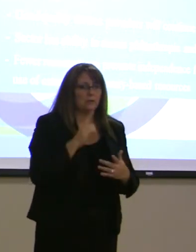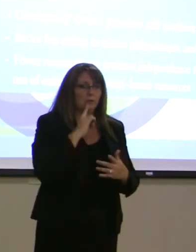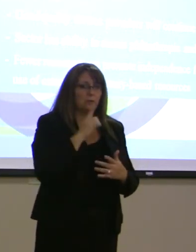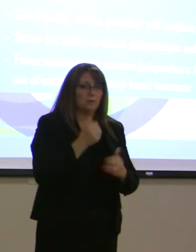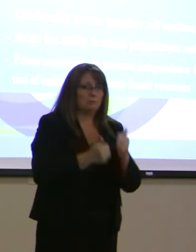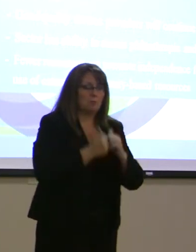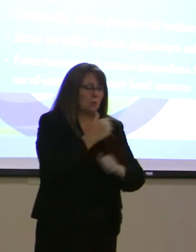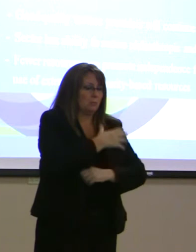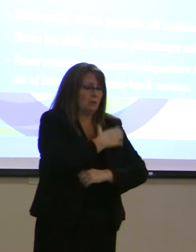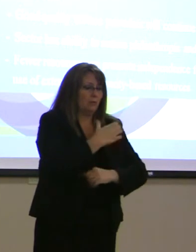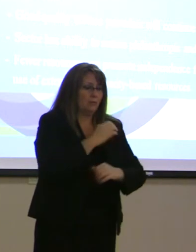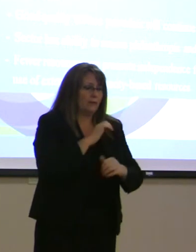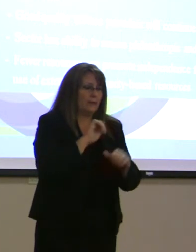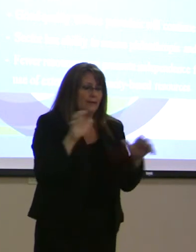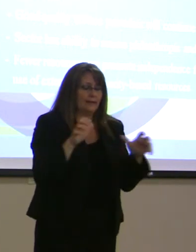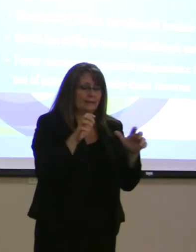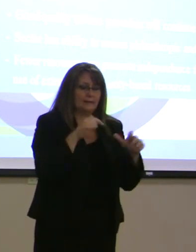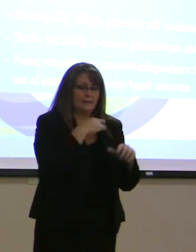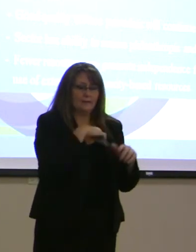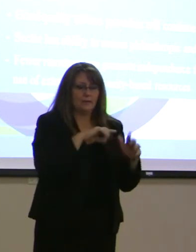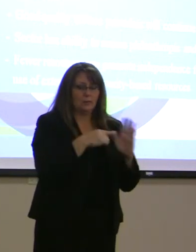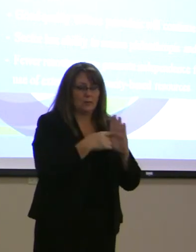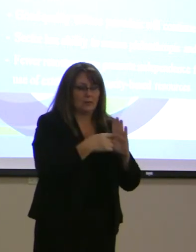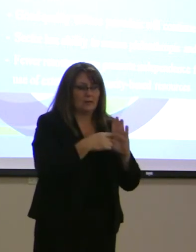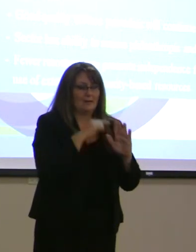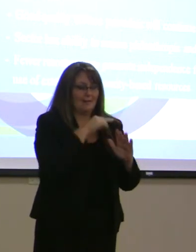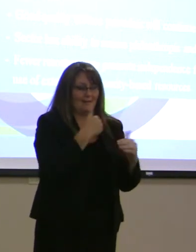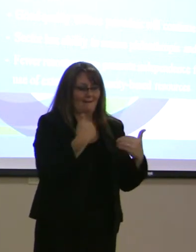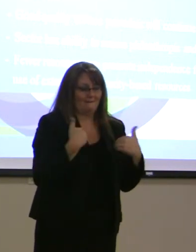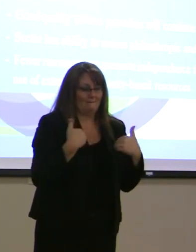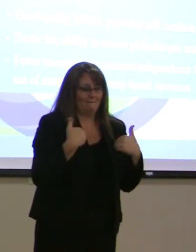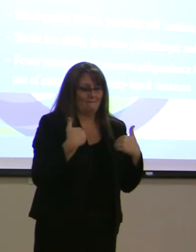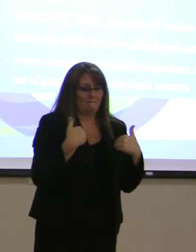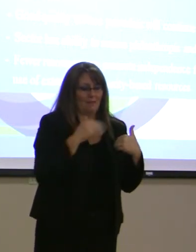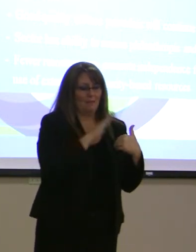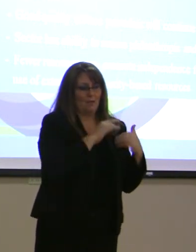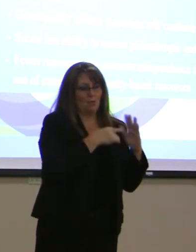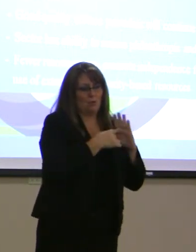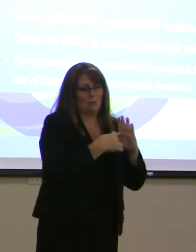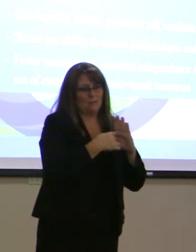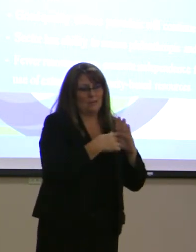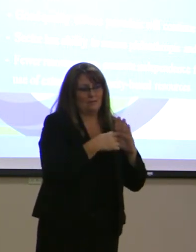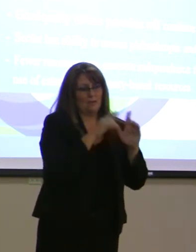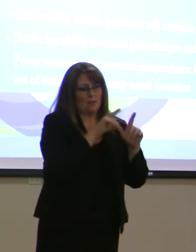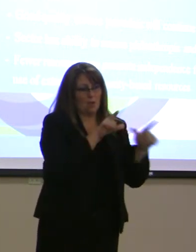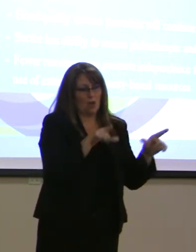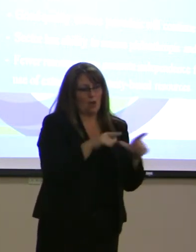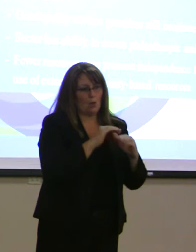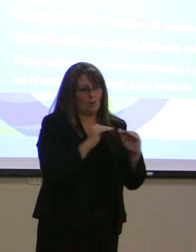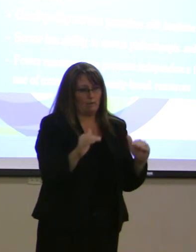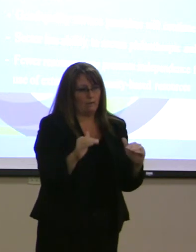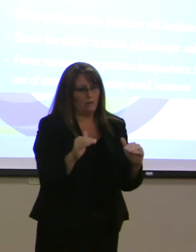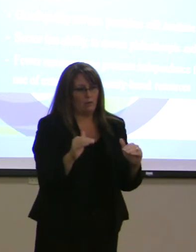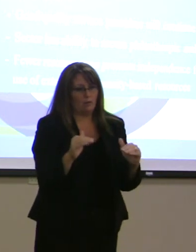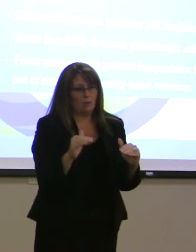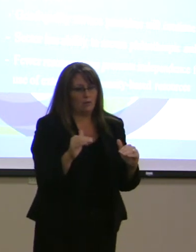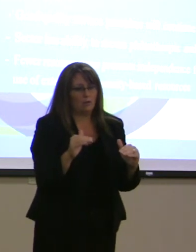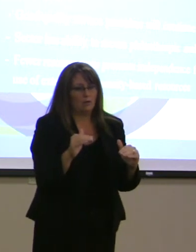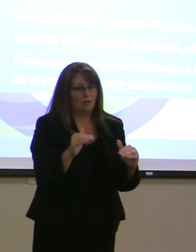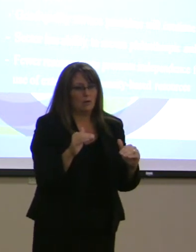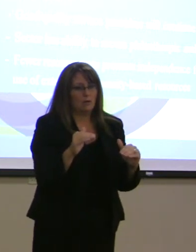powerful activity of these representative bodies is they have their representatives at the local level. And they not